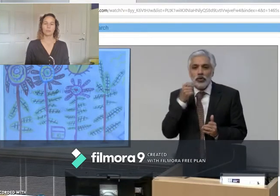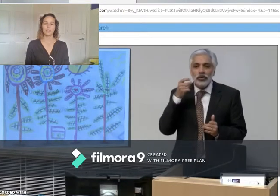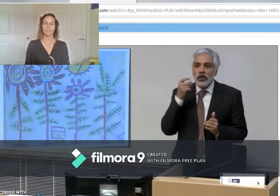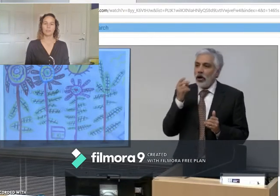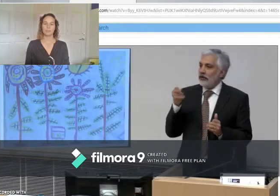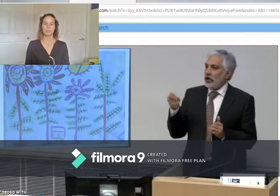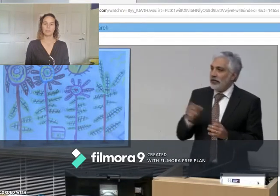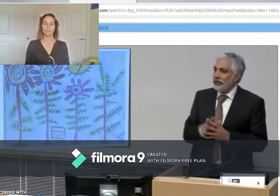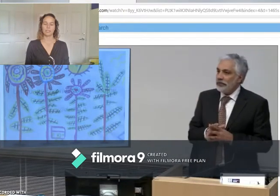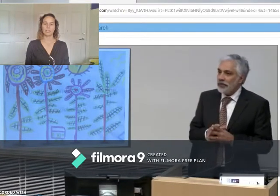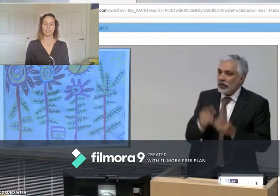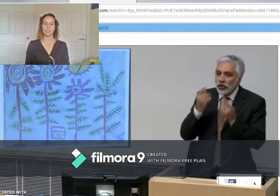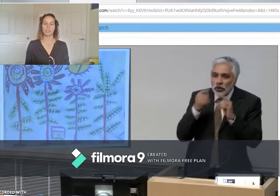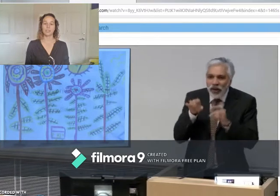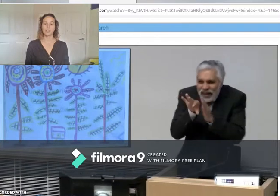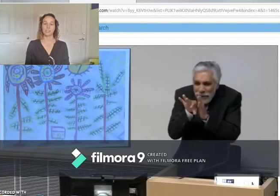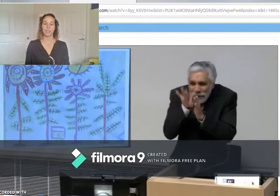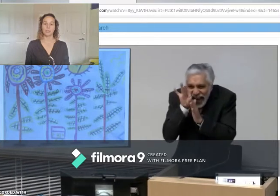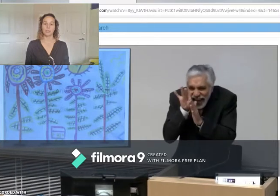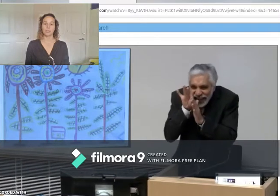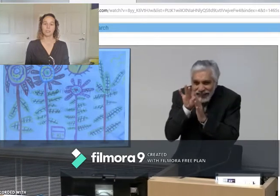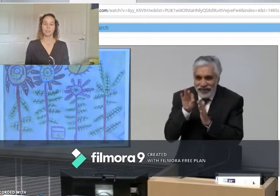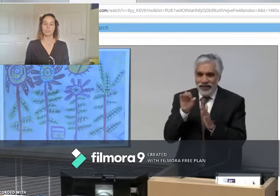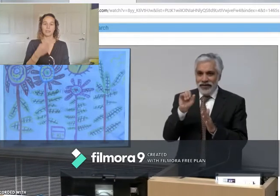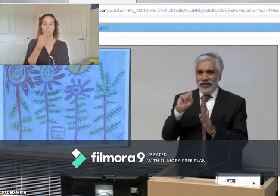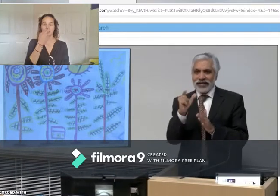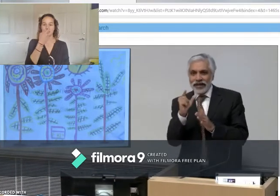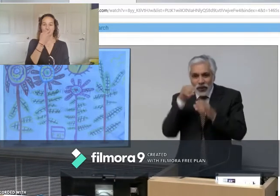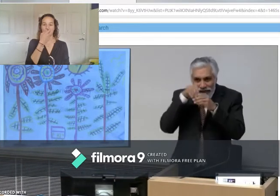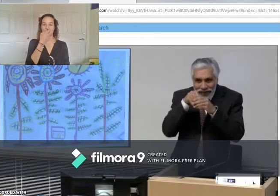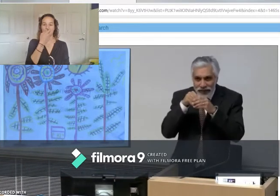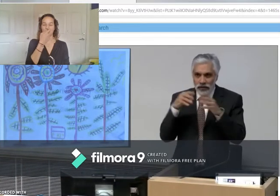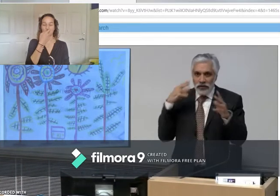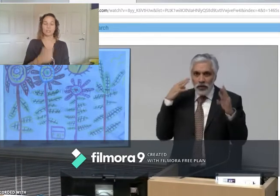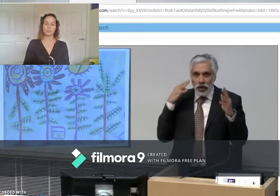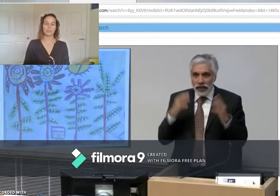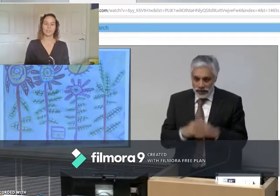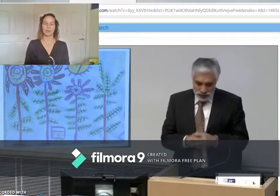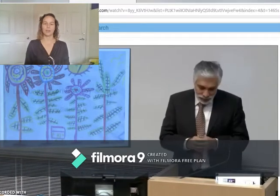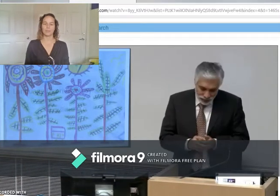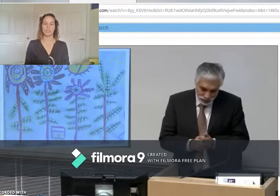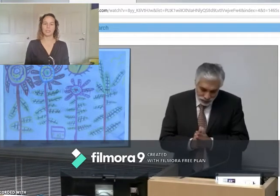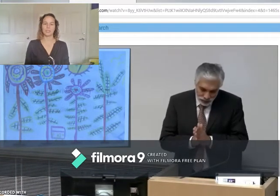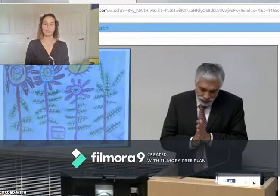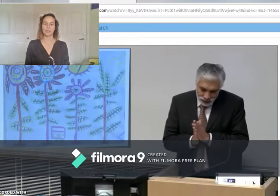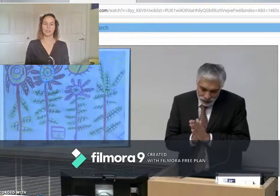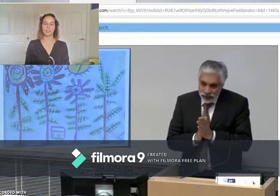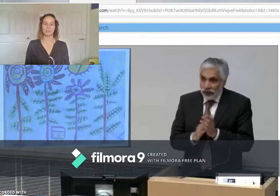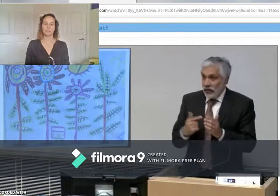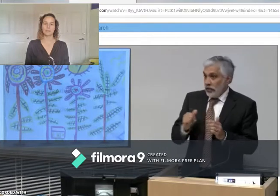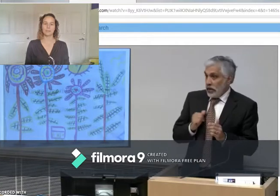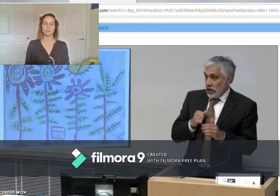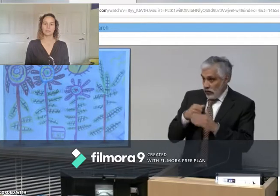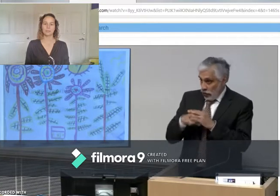So when we look at the picture now, you experience the same thing. We all experience a common